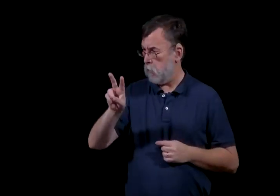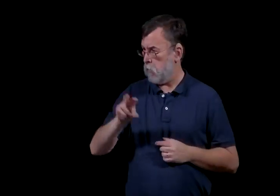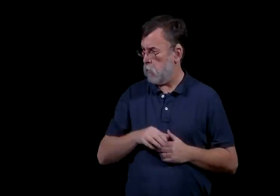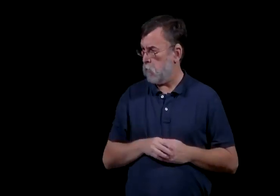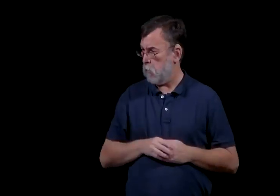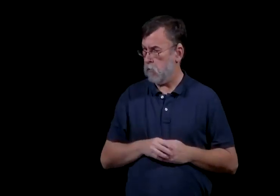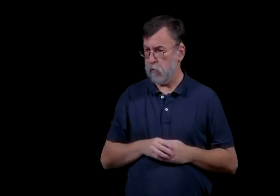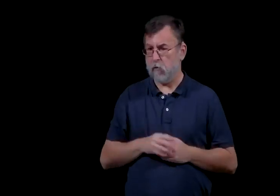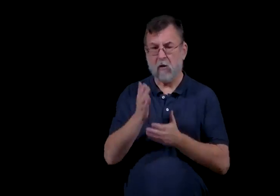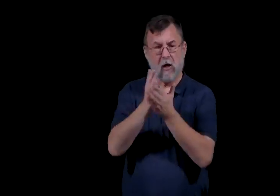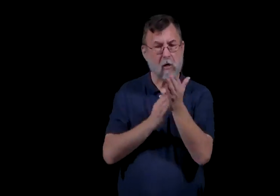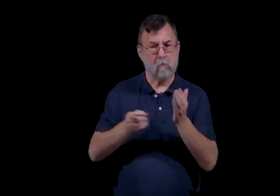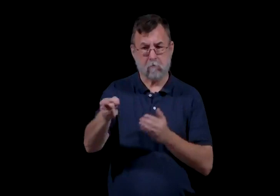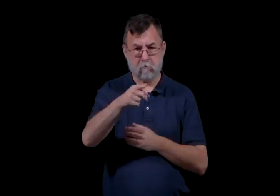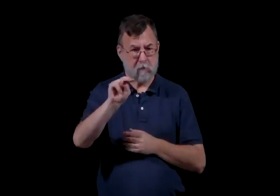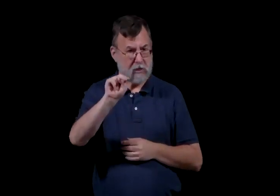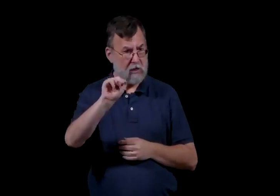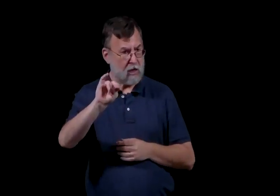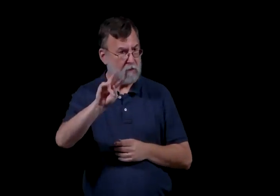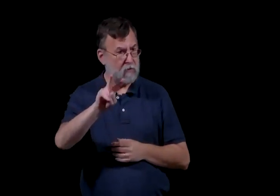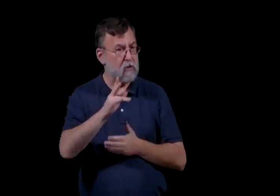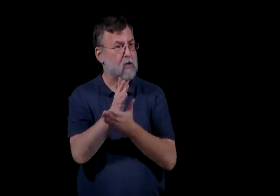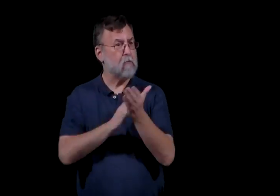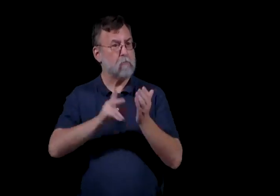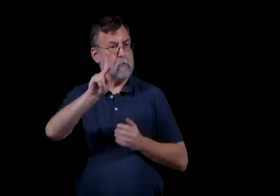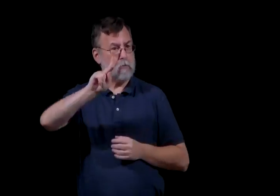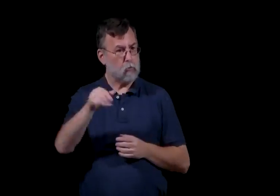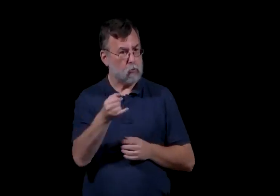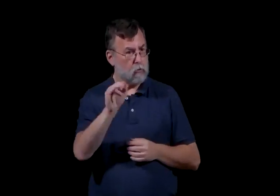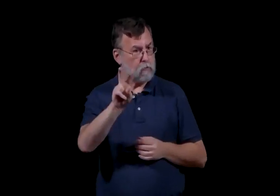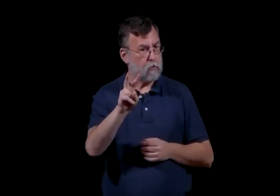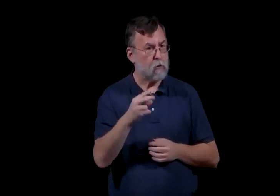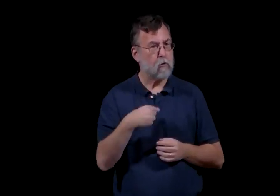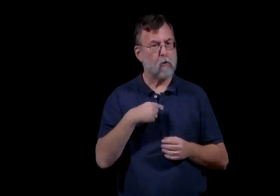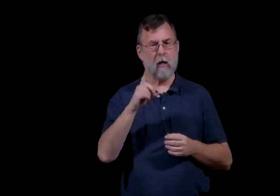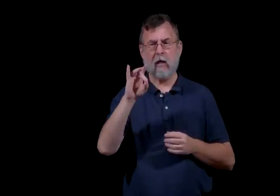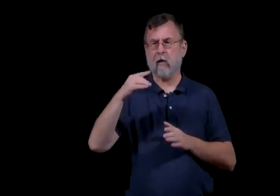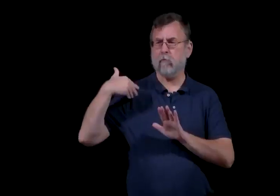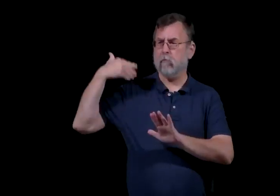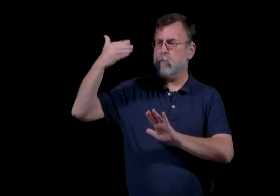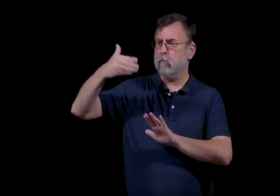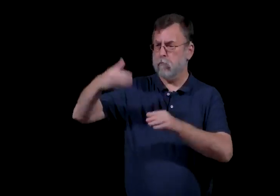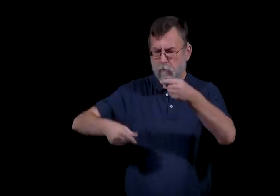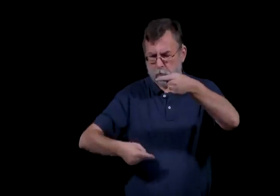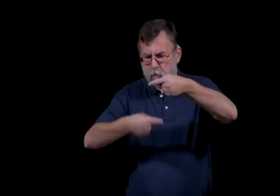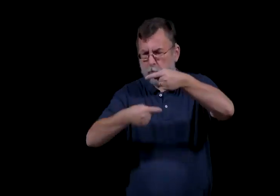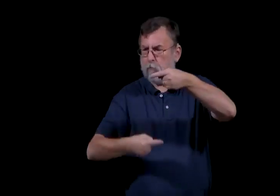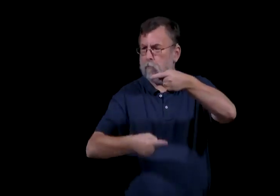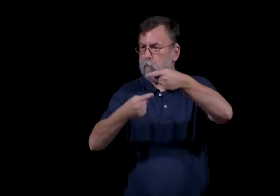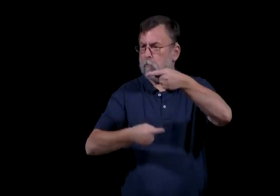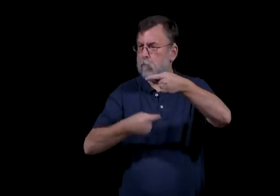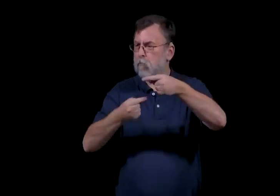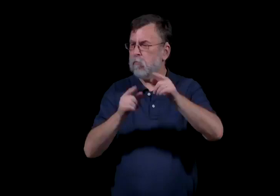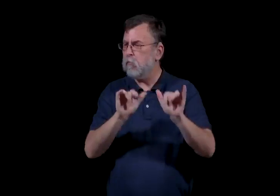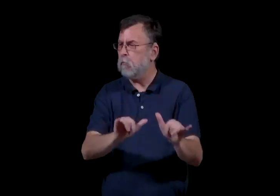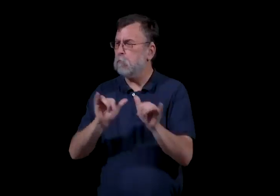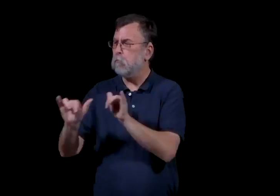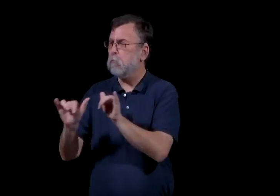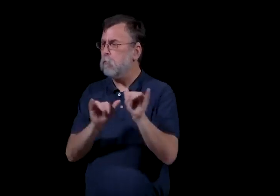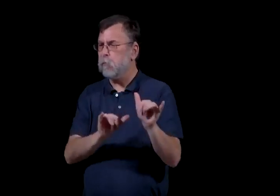And this is the easy to read version. The NIV has some different word choices, but it all means pretty much the